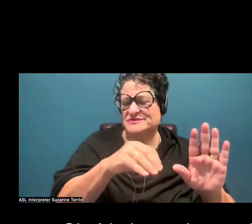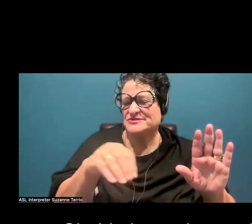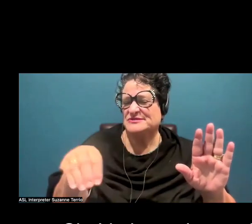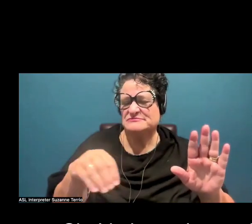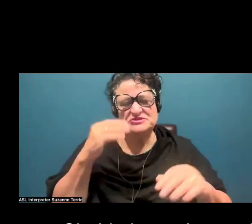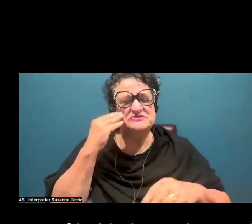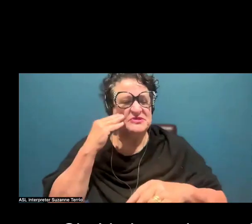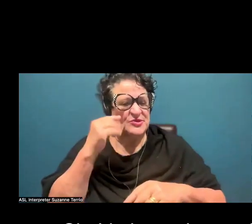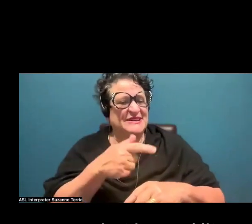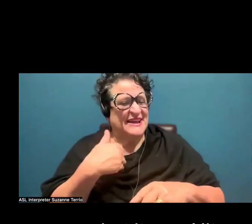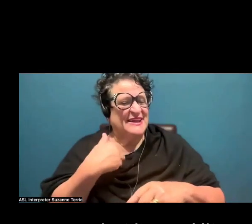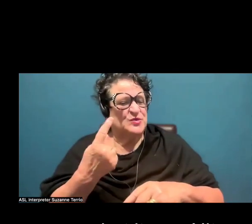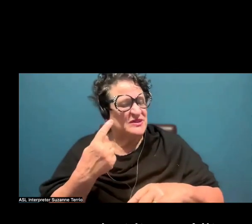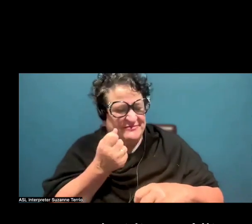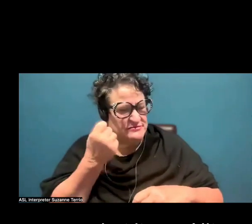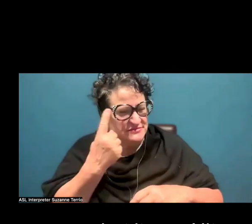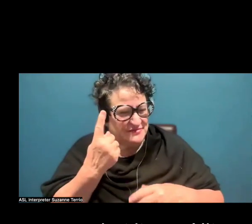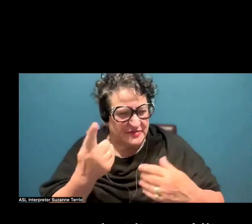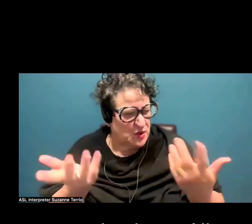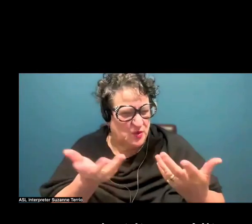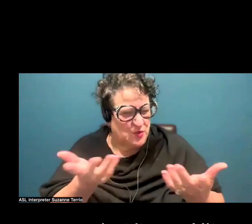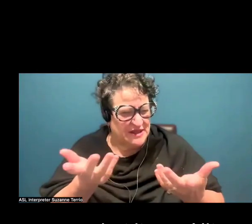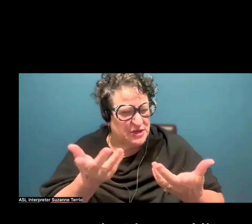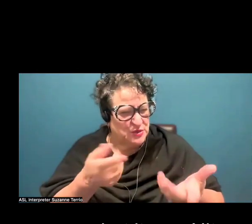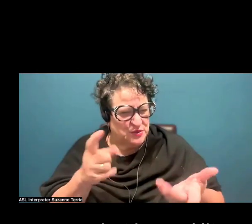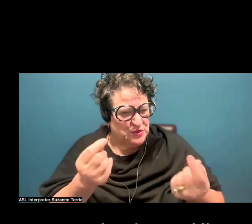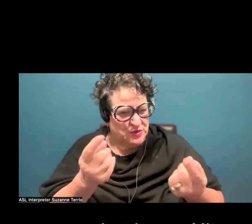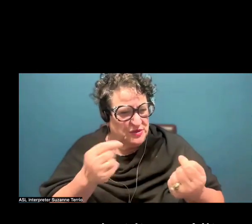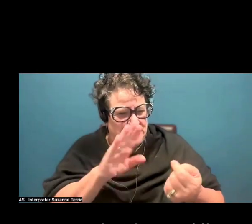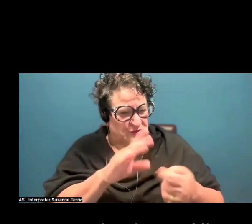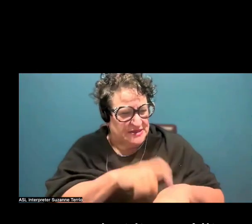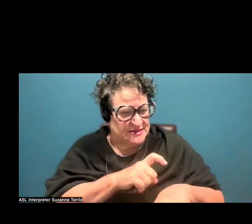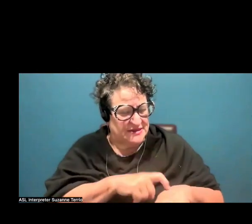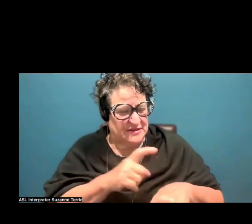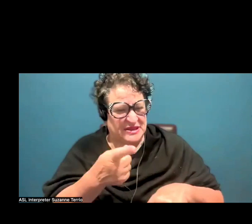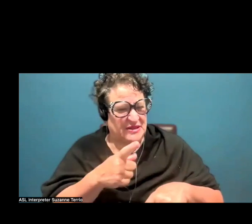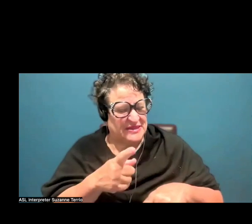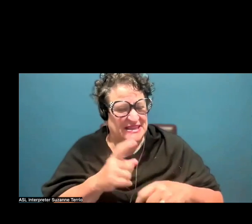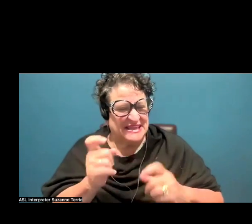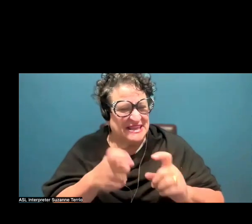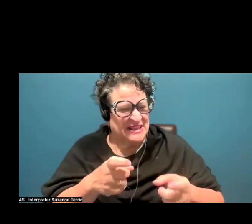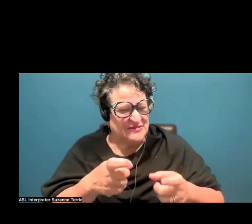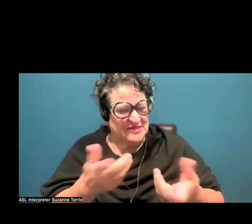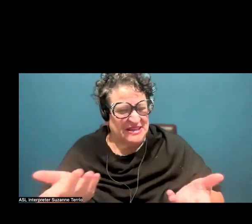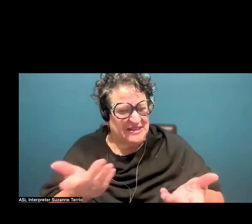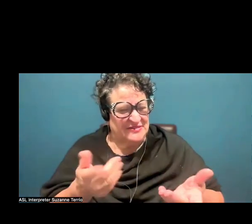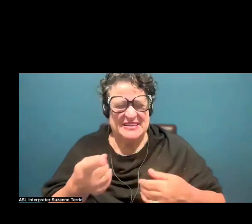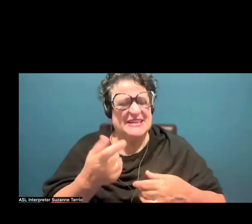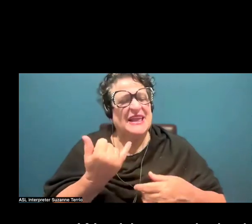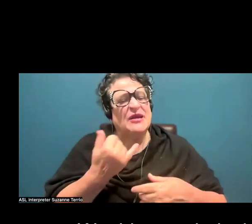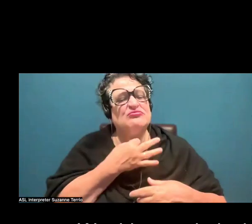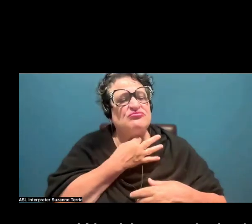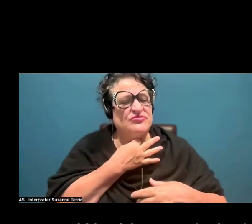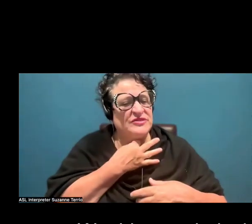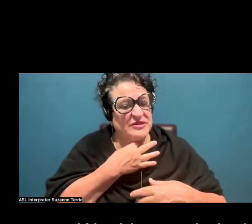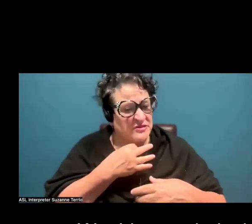so, she'd never all the way understood what it was Nitsos did with his time or with the gift given to him by Baba. Now she found herself curious.